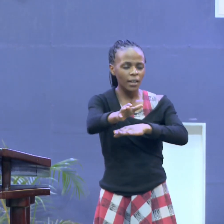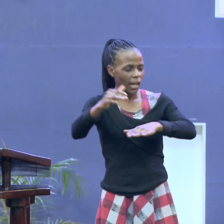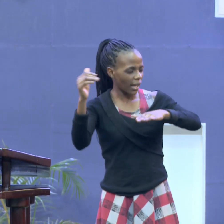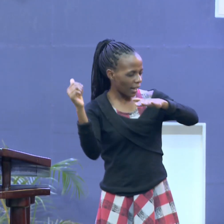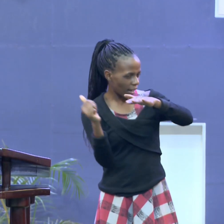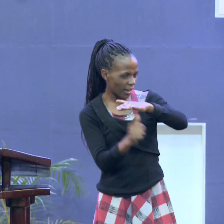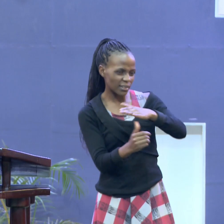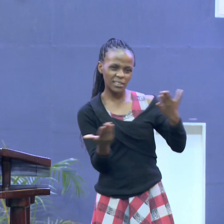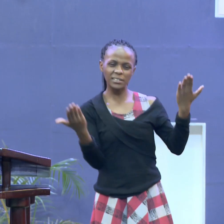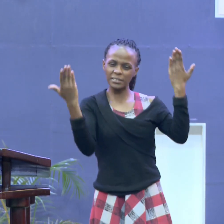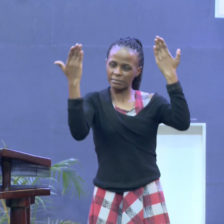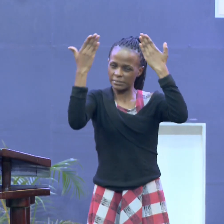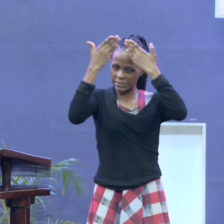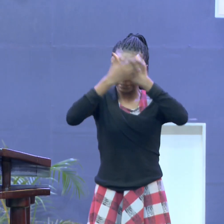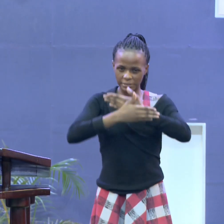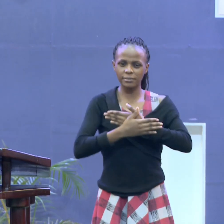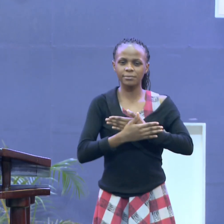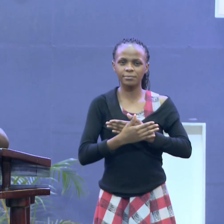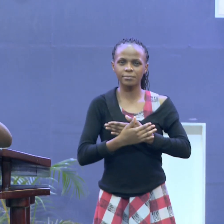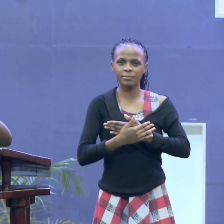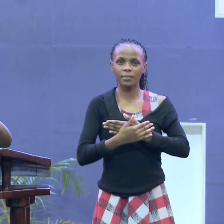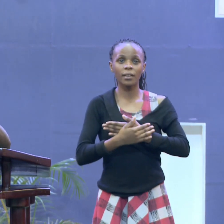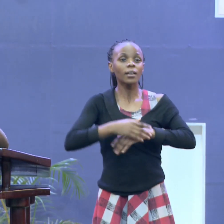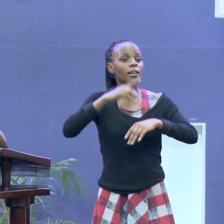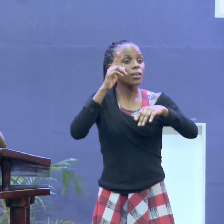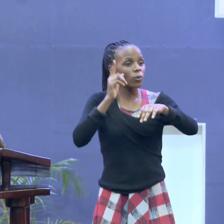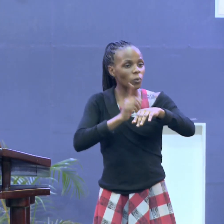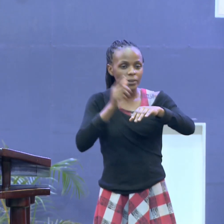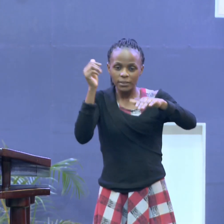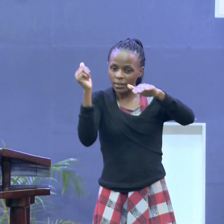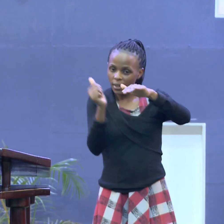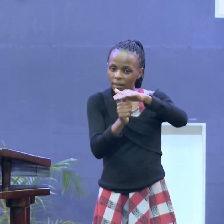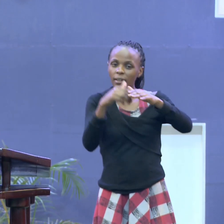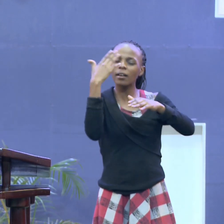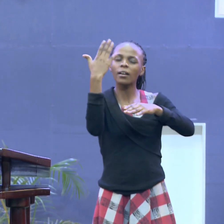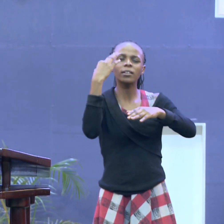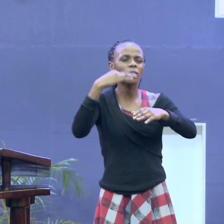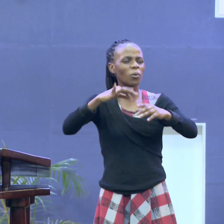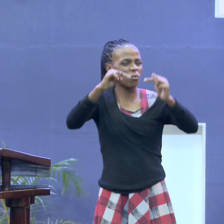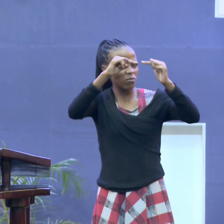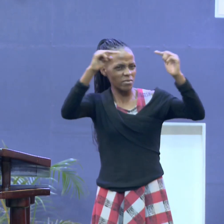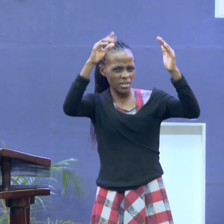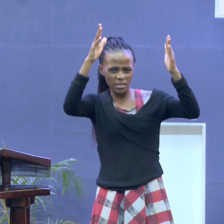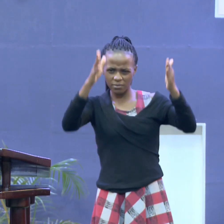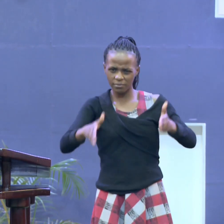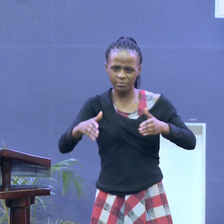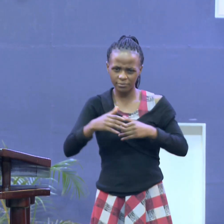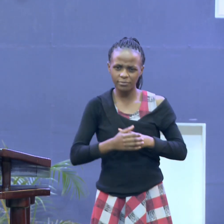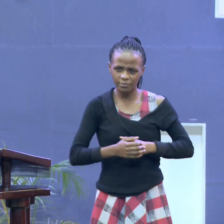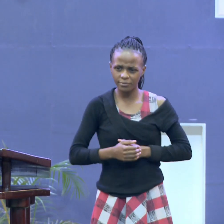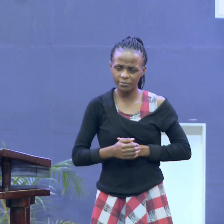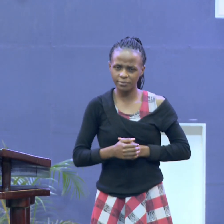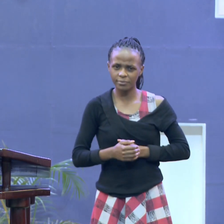w'ekizikiza. But there is death that is under darkness. Nga kuli wansi w'omukono gw'omubi. It is under the arm of the evil